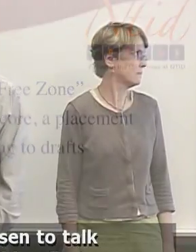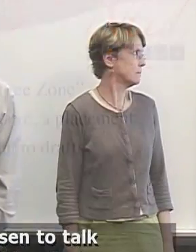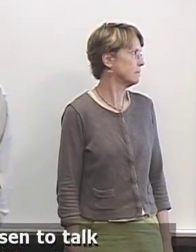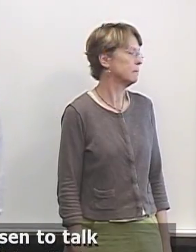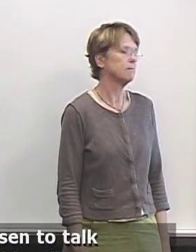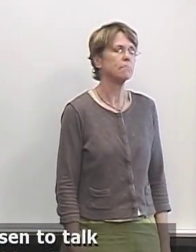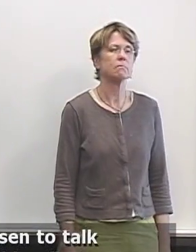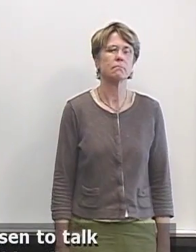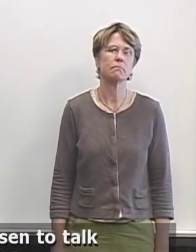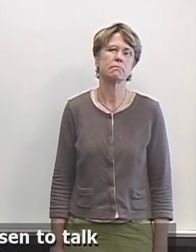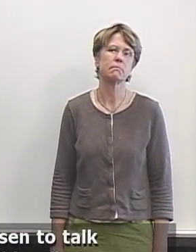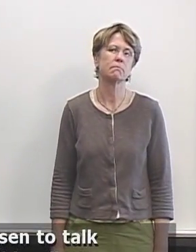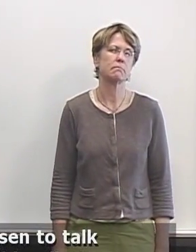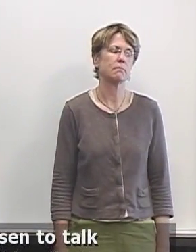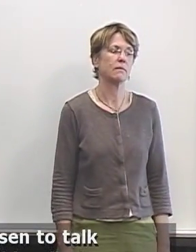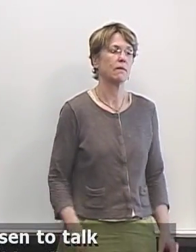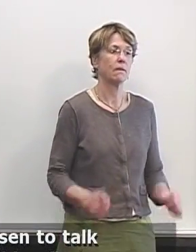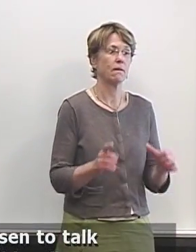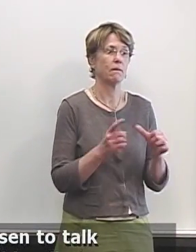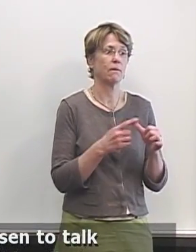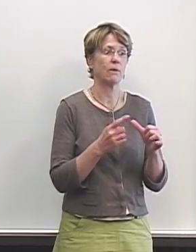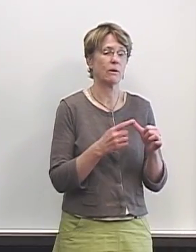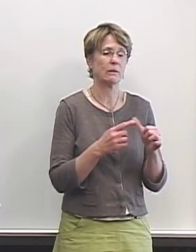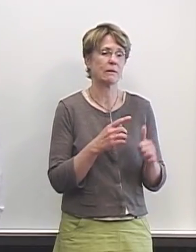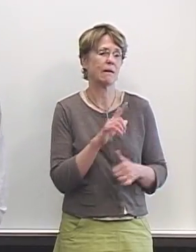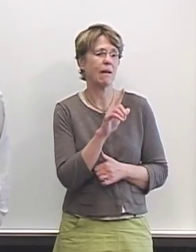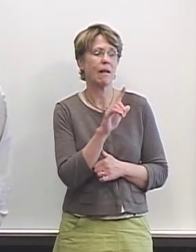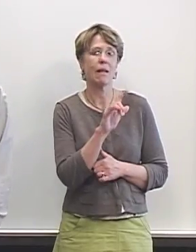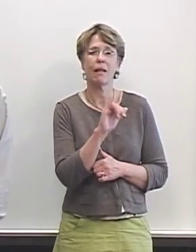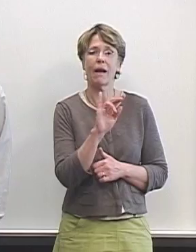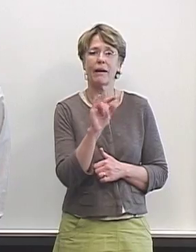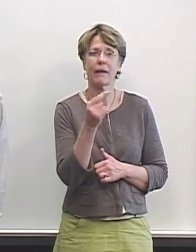I've chosen to talk about liking first.